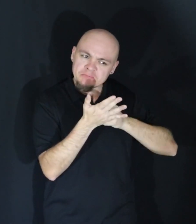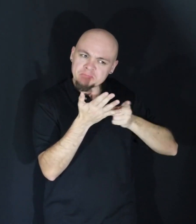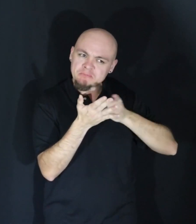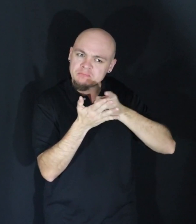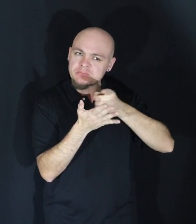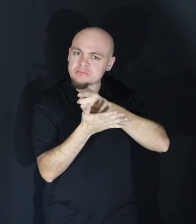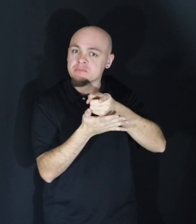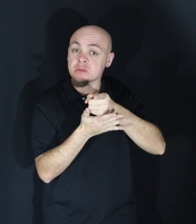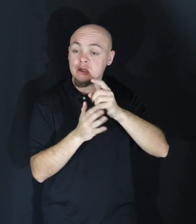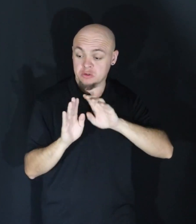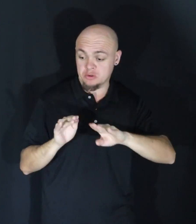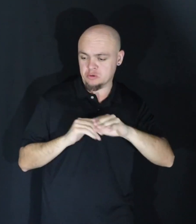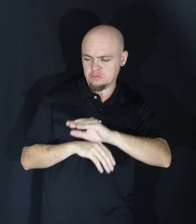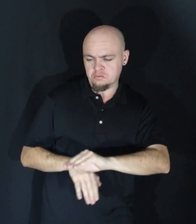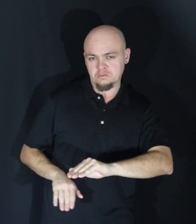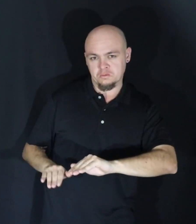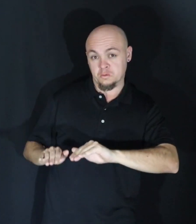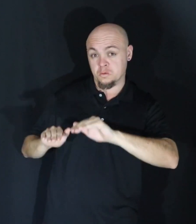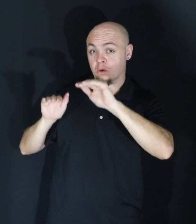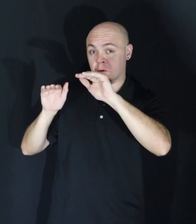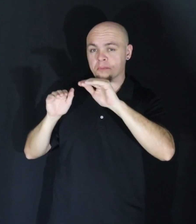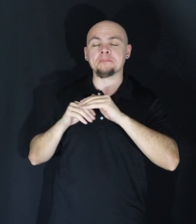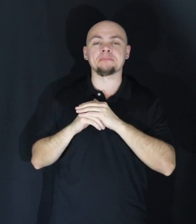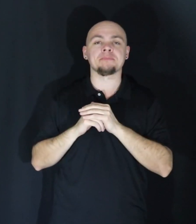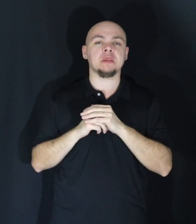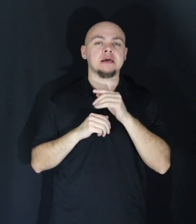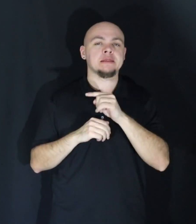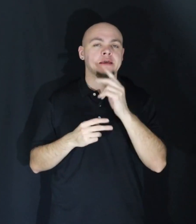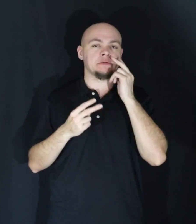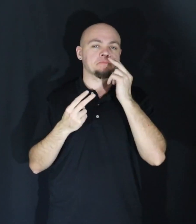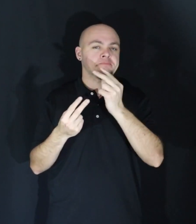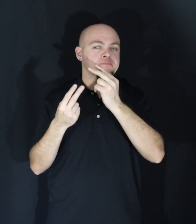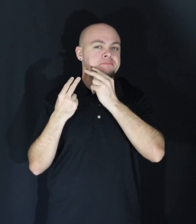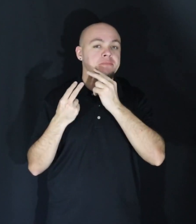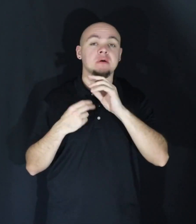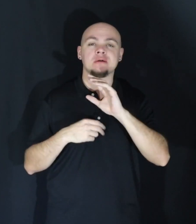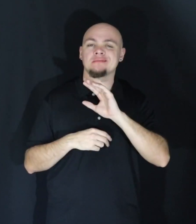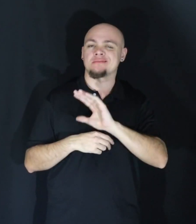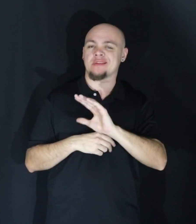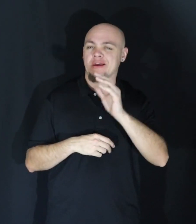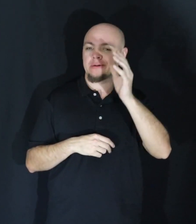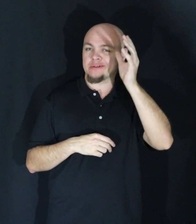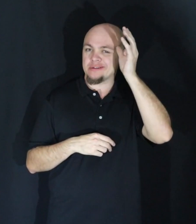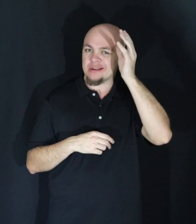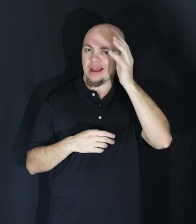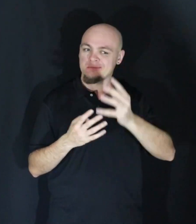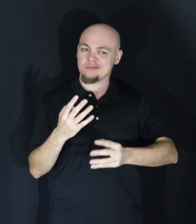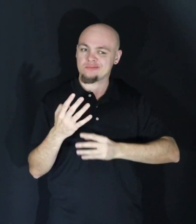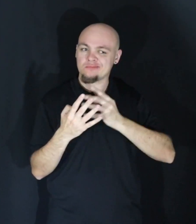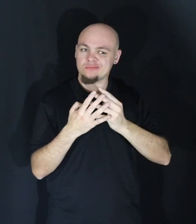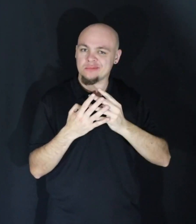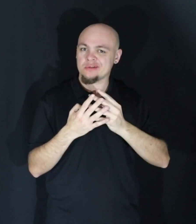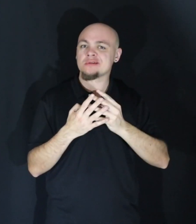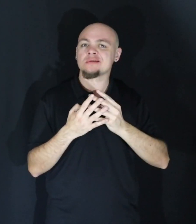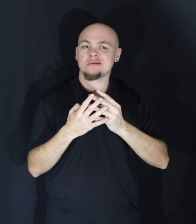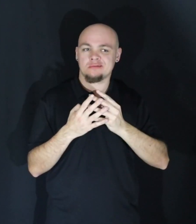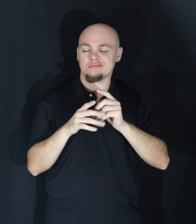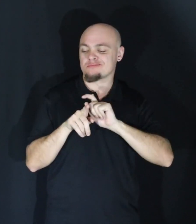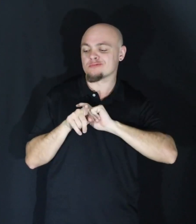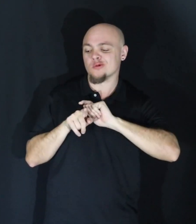When my children became adults, they had reminisced about how their dad studied in prison in order to call and help them with their